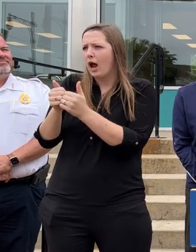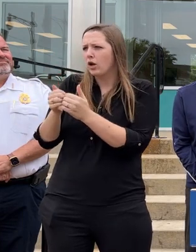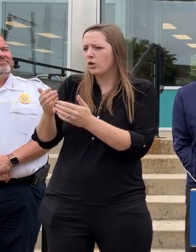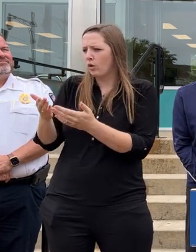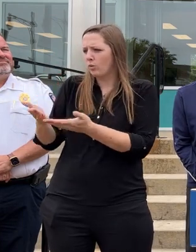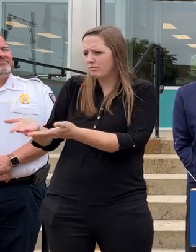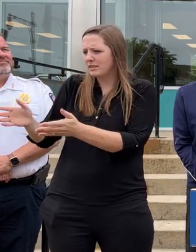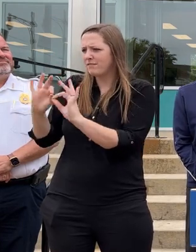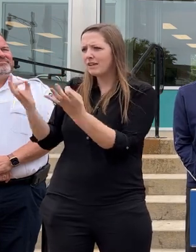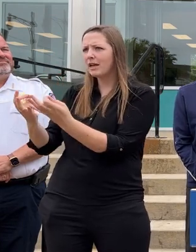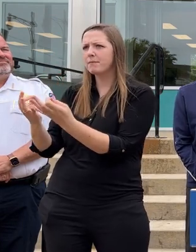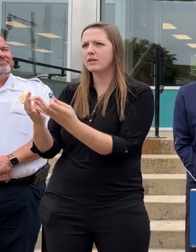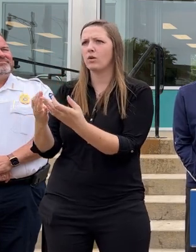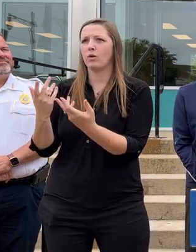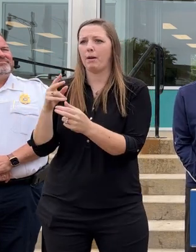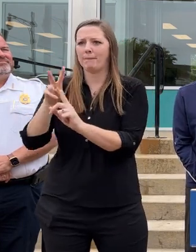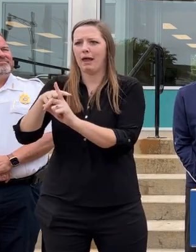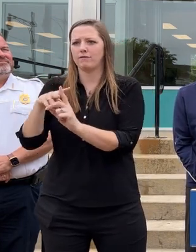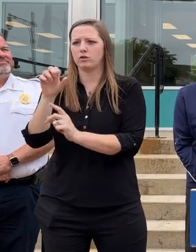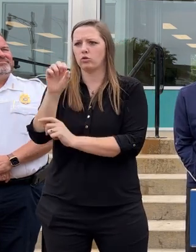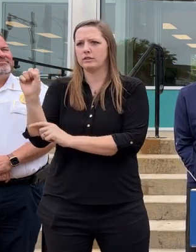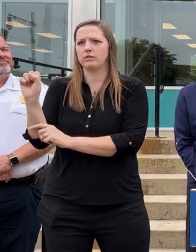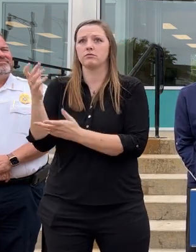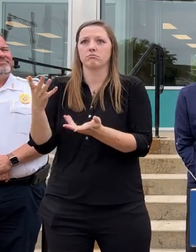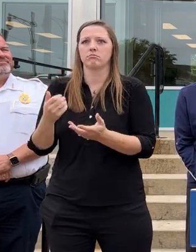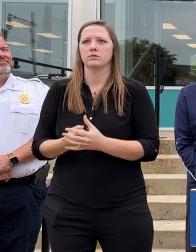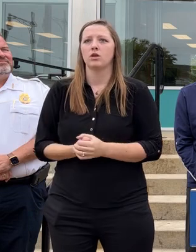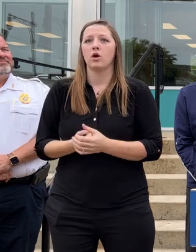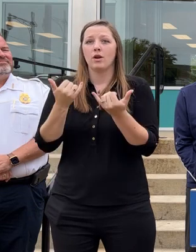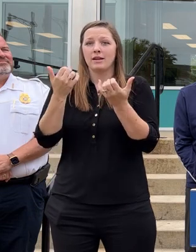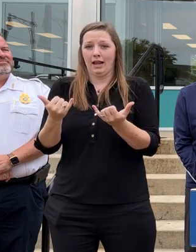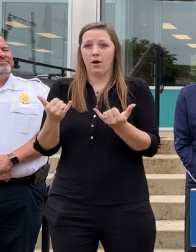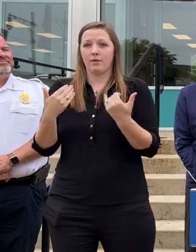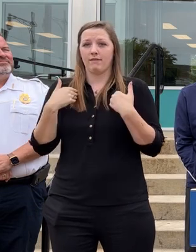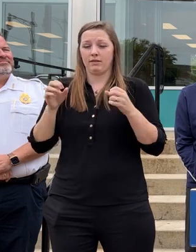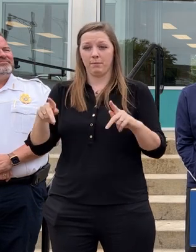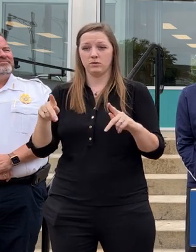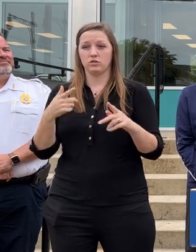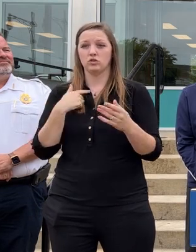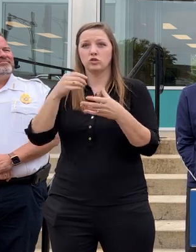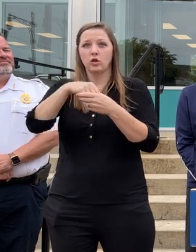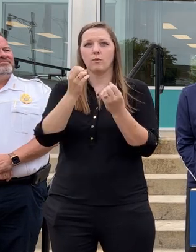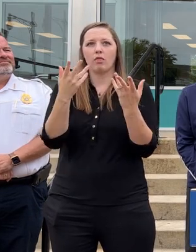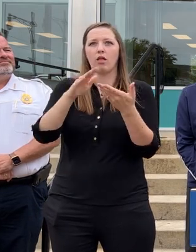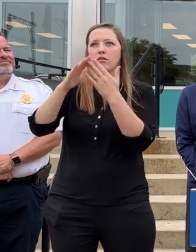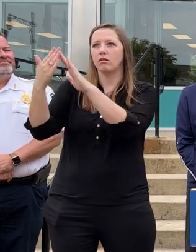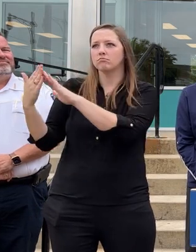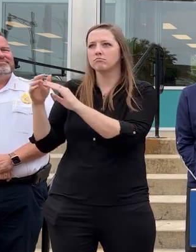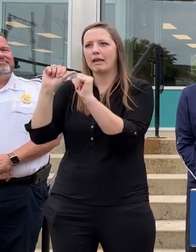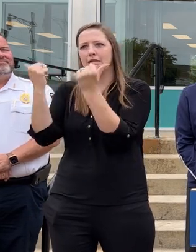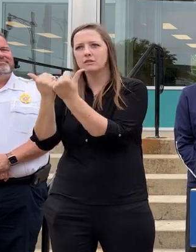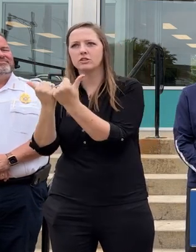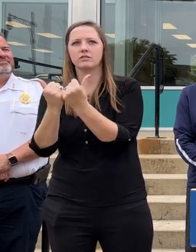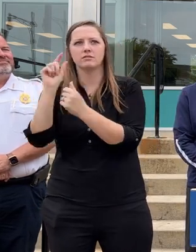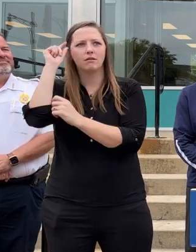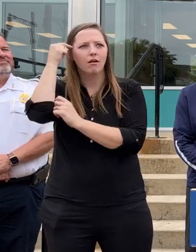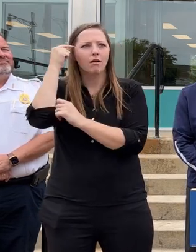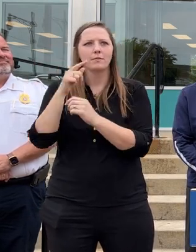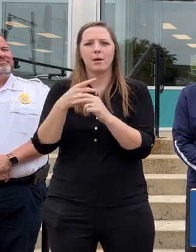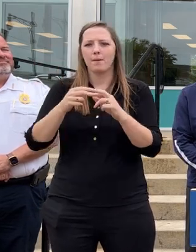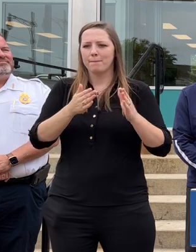to apply for Social Security. And now we have the opportunity to join with a lot of other community agencies and governments to help people